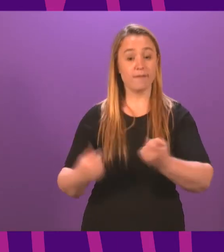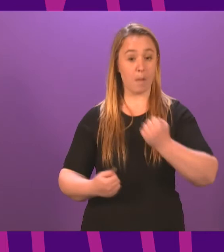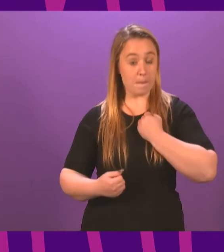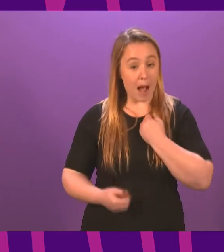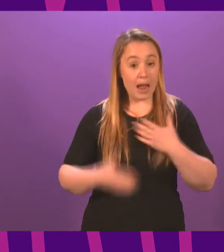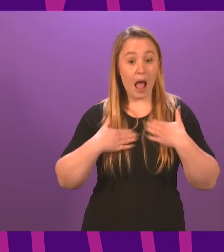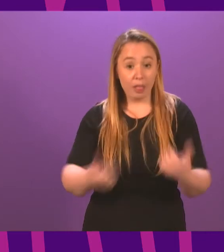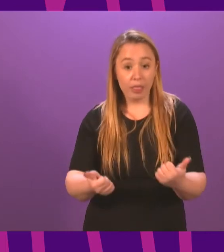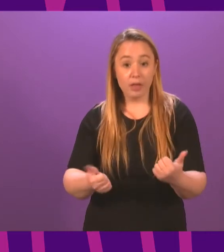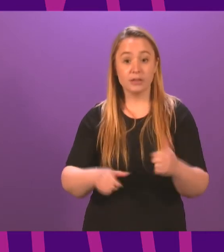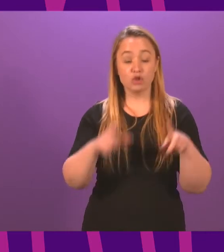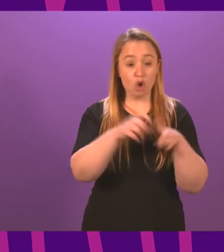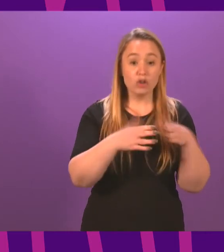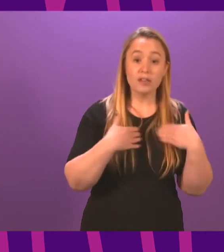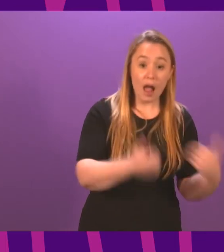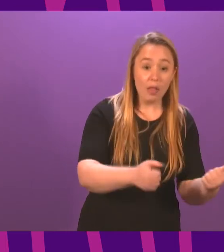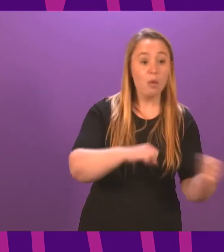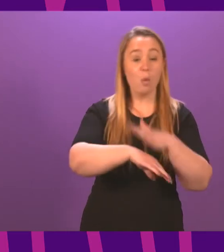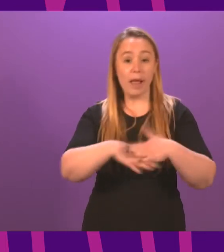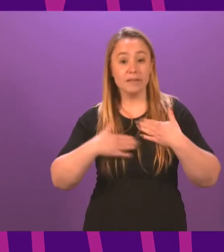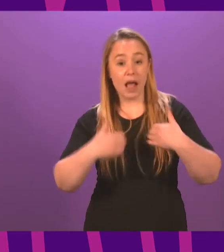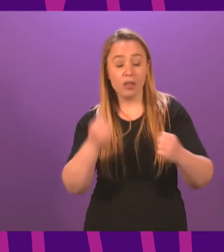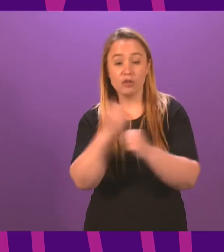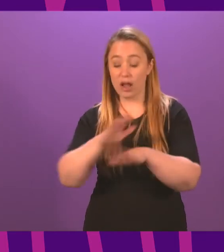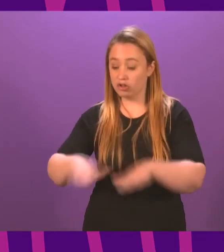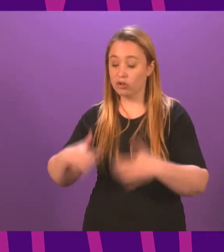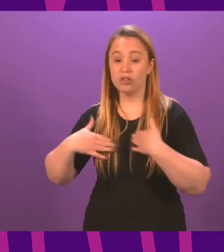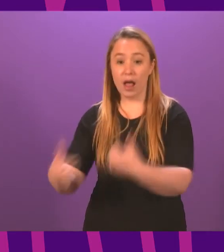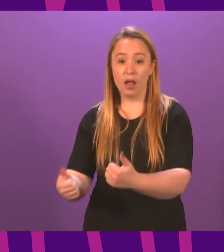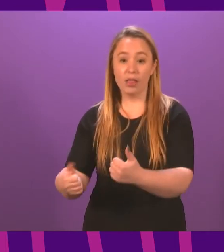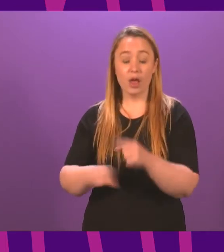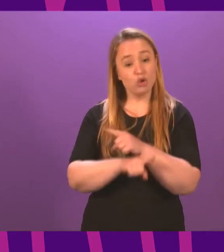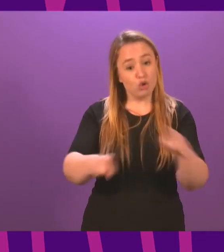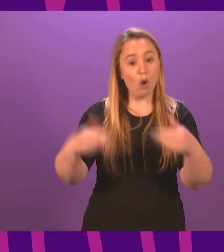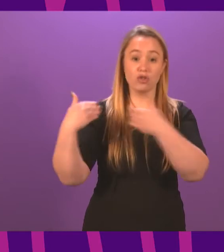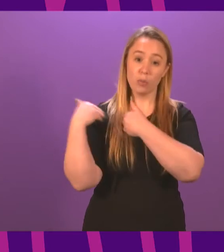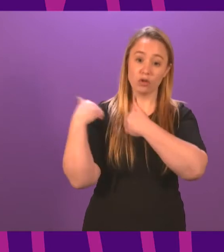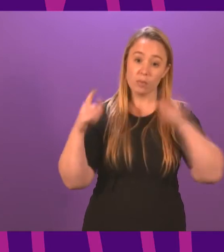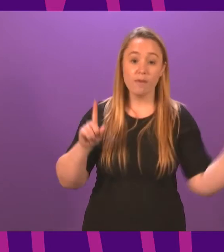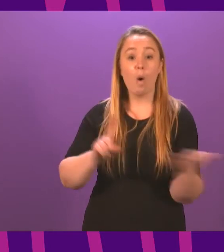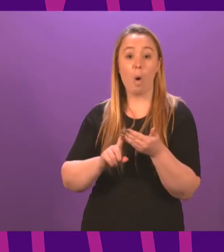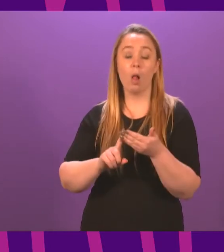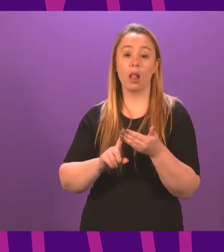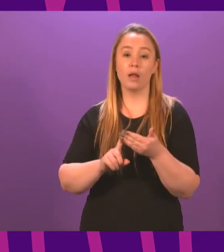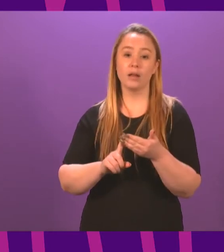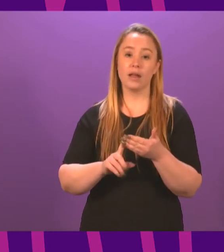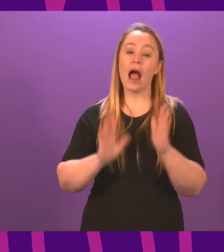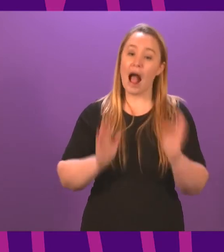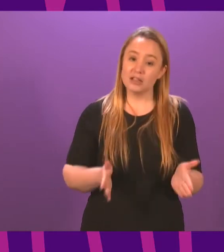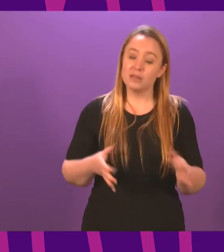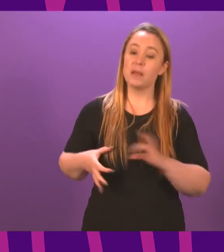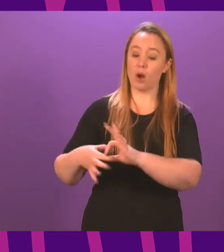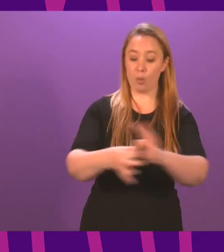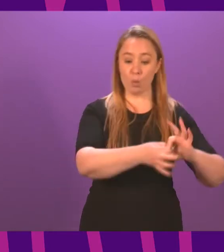my grandchildren's health, my wife's health. This is not about we. This is not about we. This is